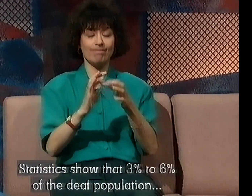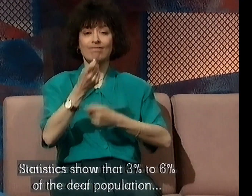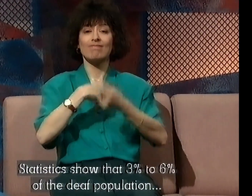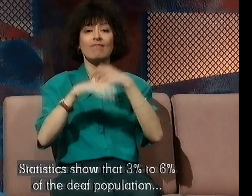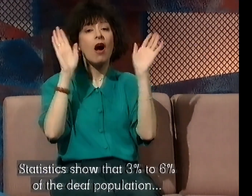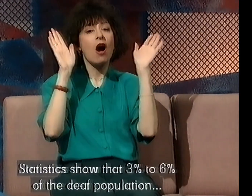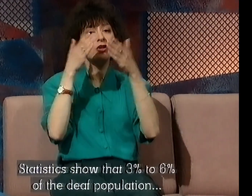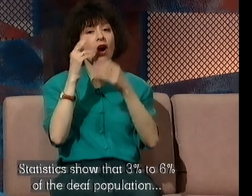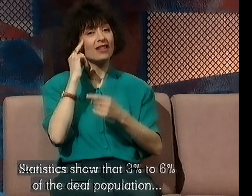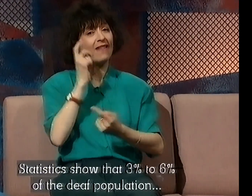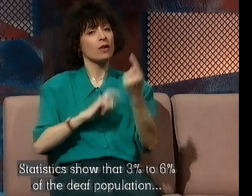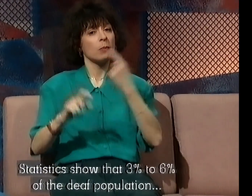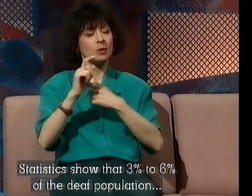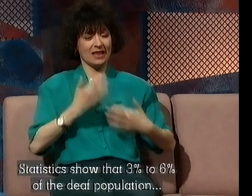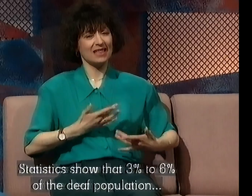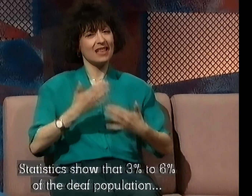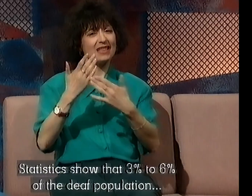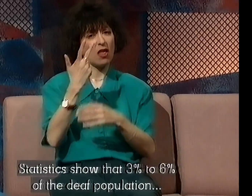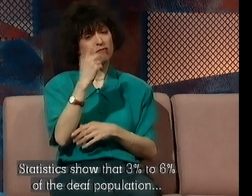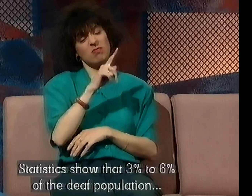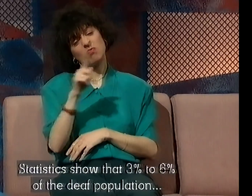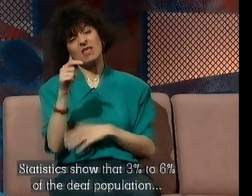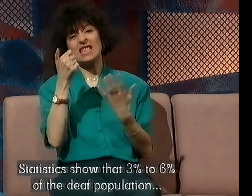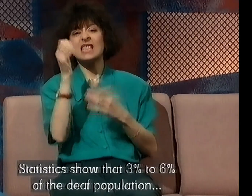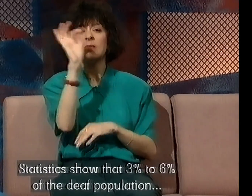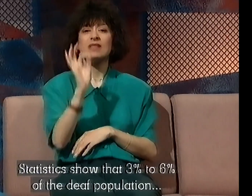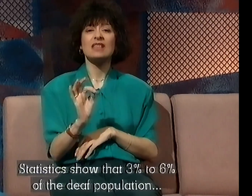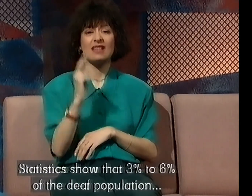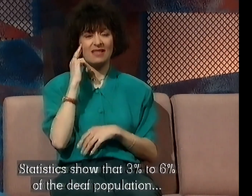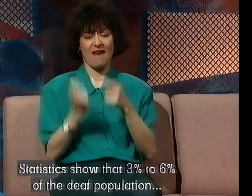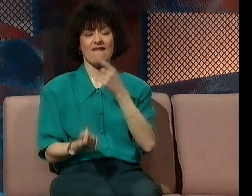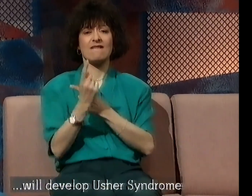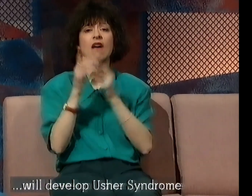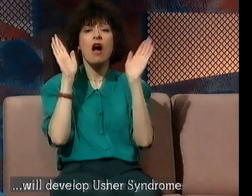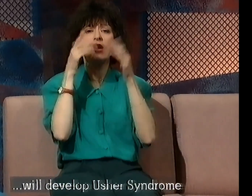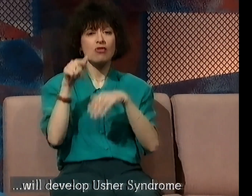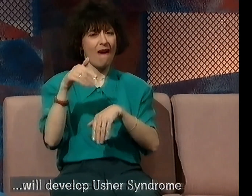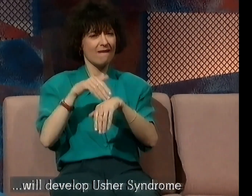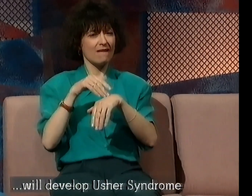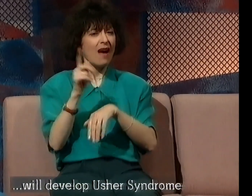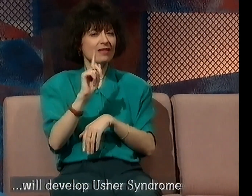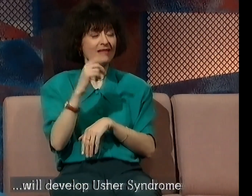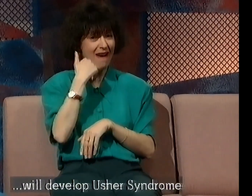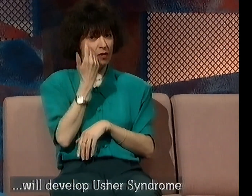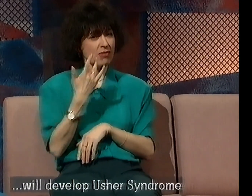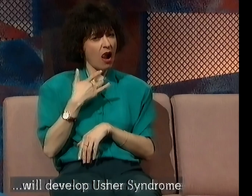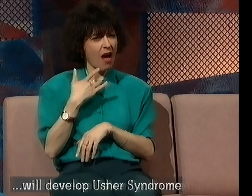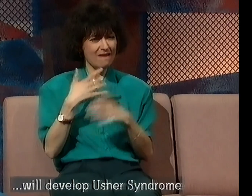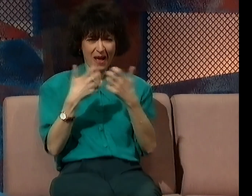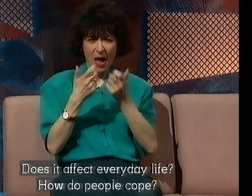Statistics show approximately 3 to 6% of the deaf population will develop Usher syndrome. So does